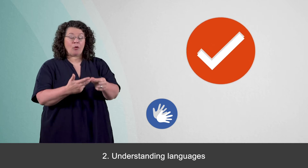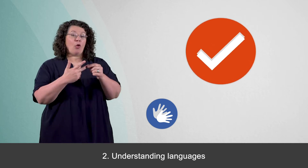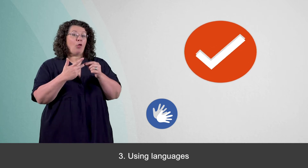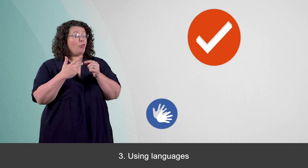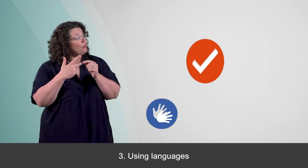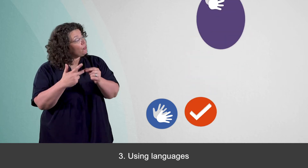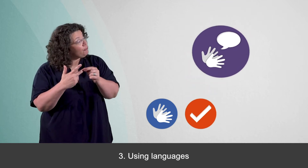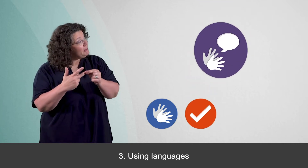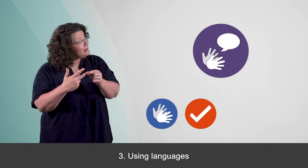3.